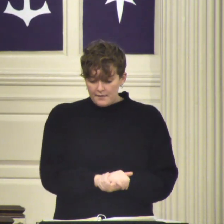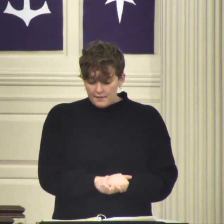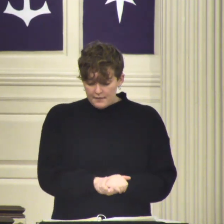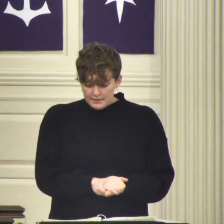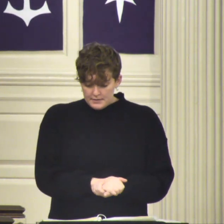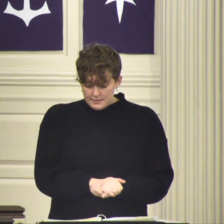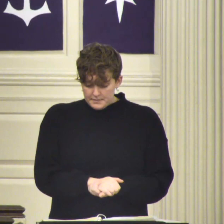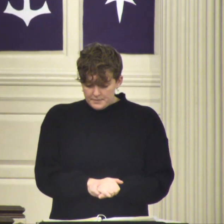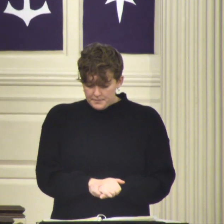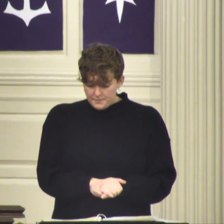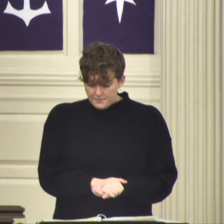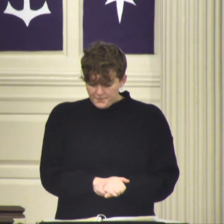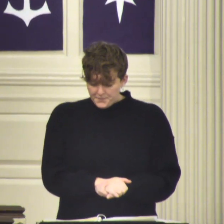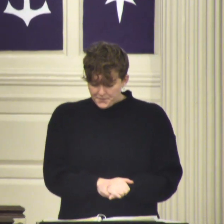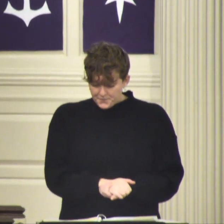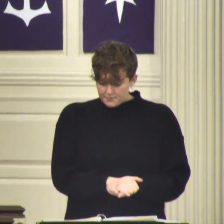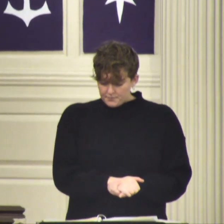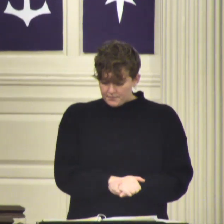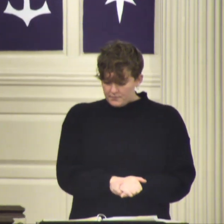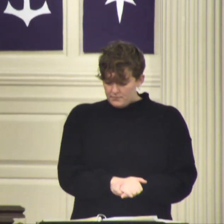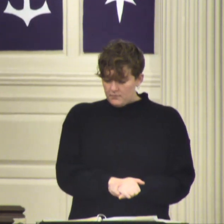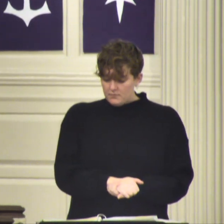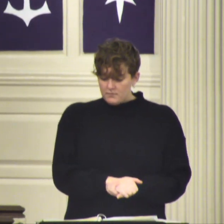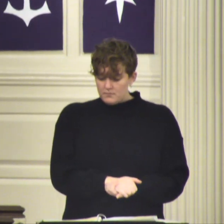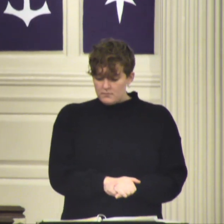save us.